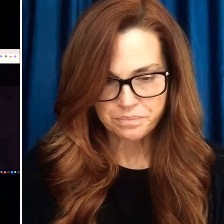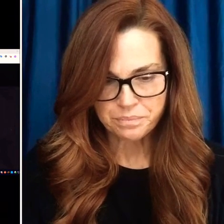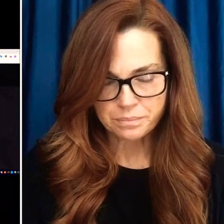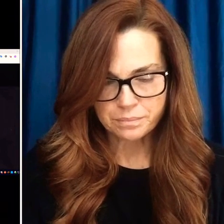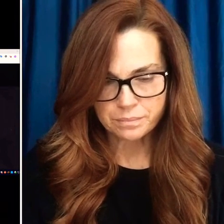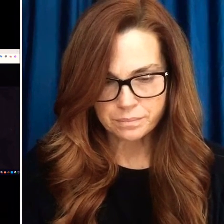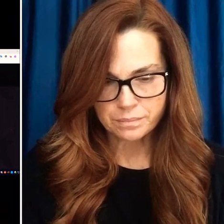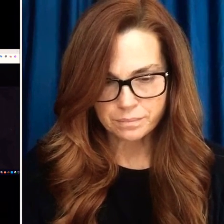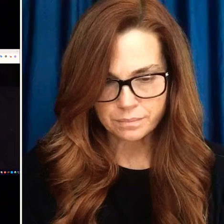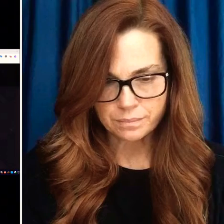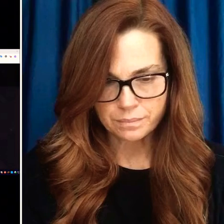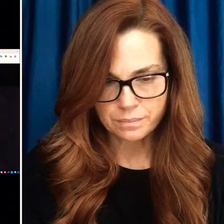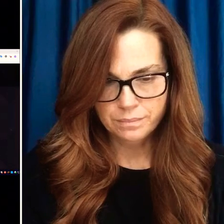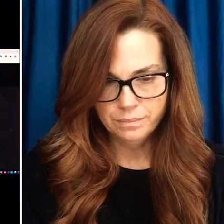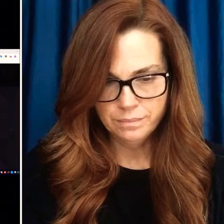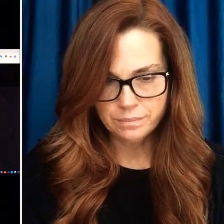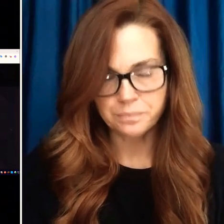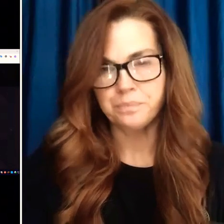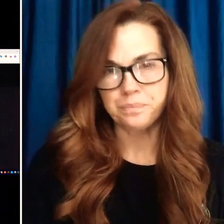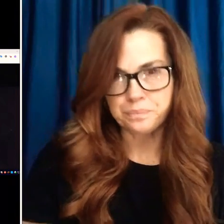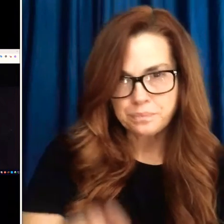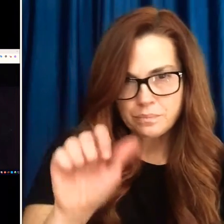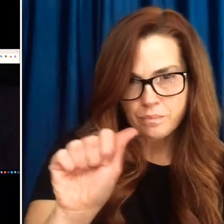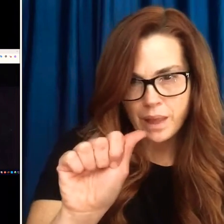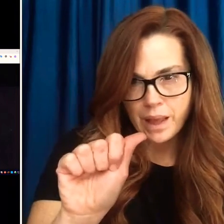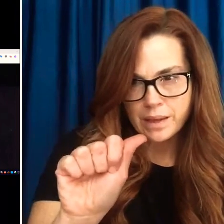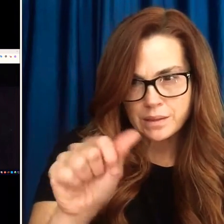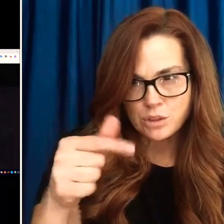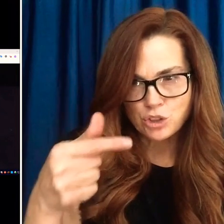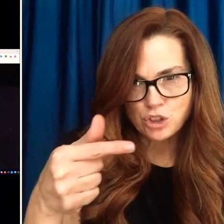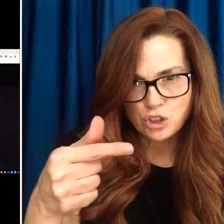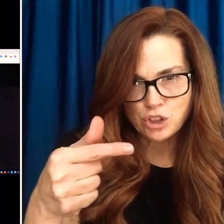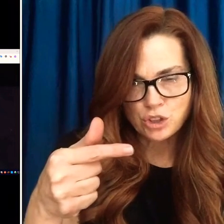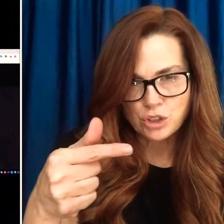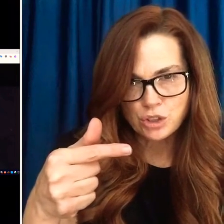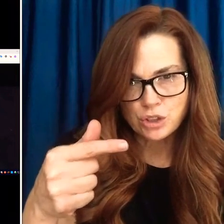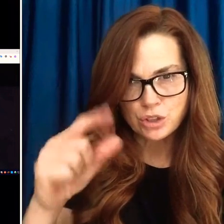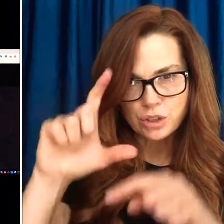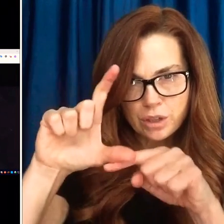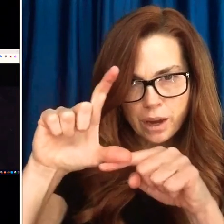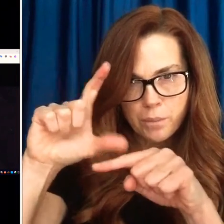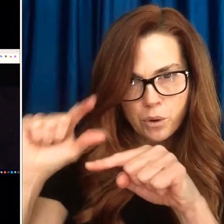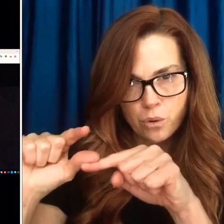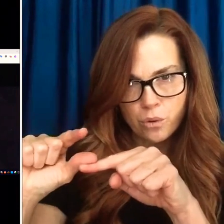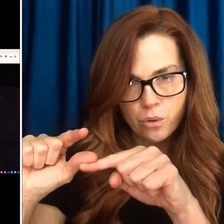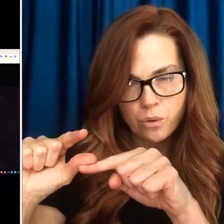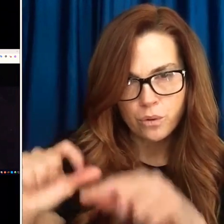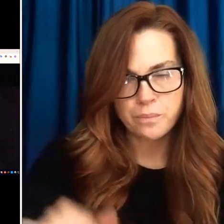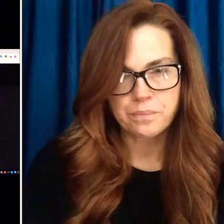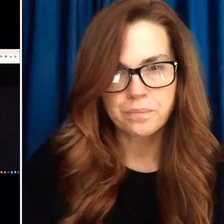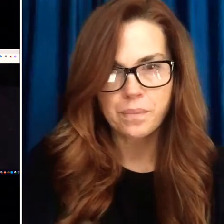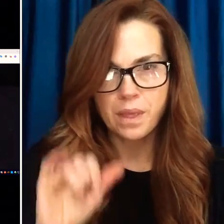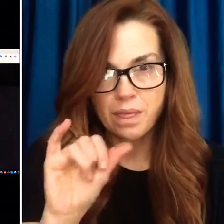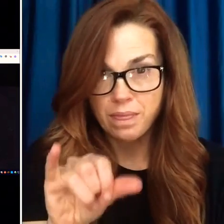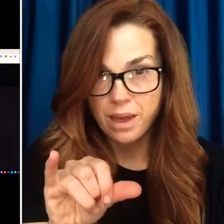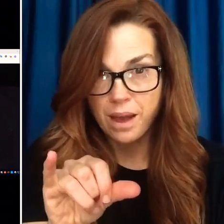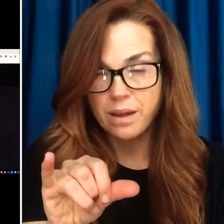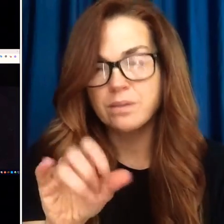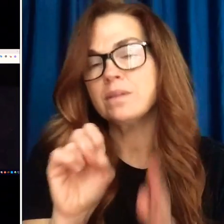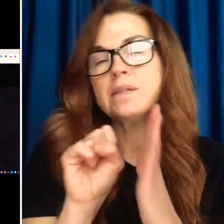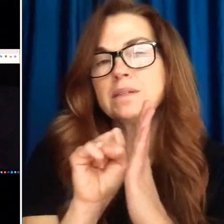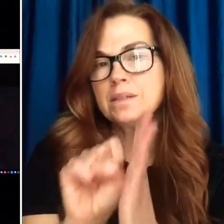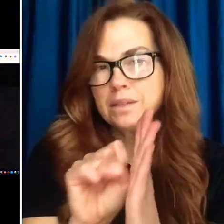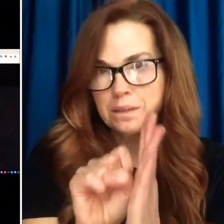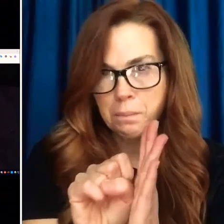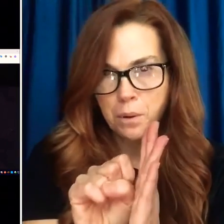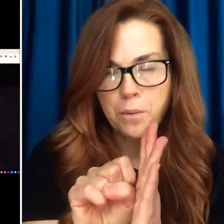And then we have this right here, Ag. There is a capital and a lowercase. These